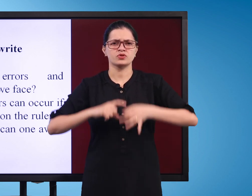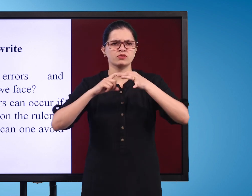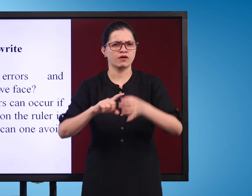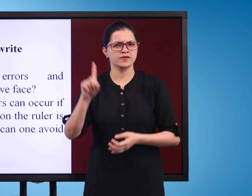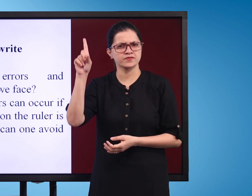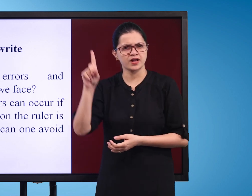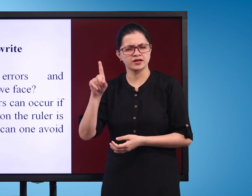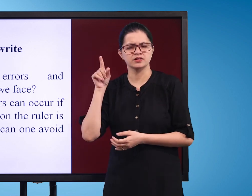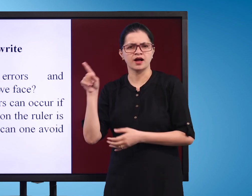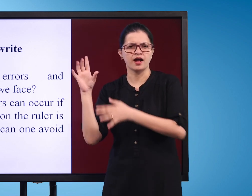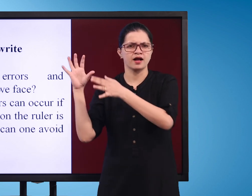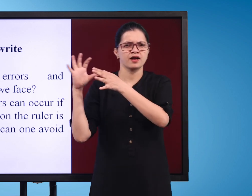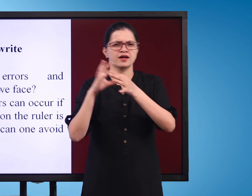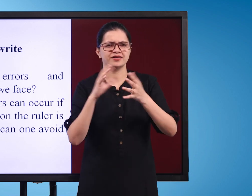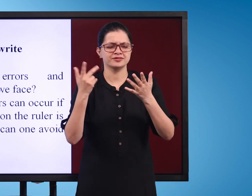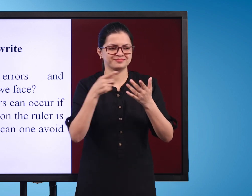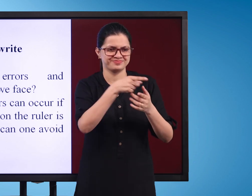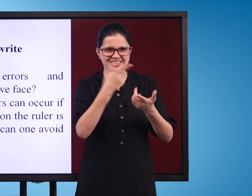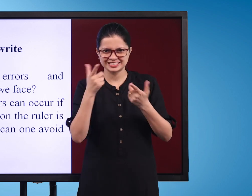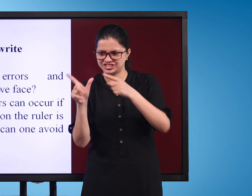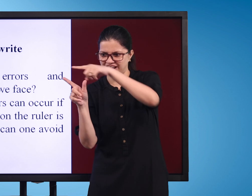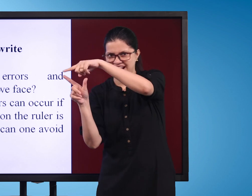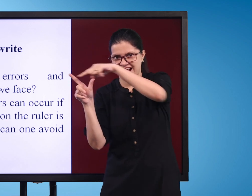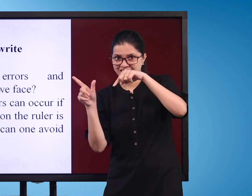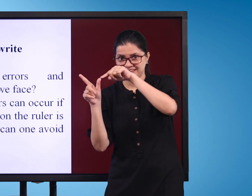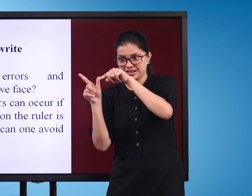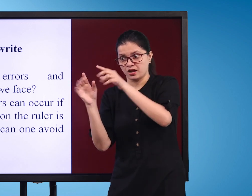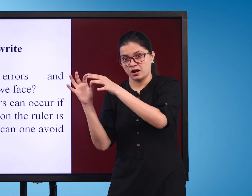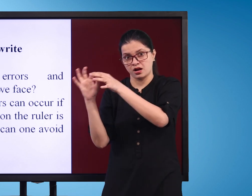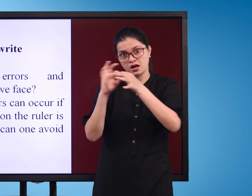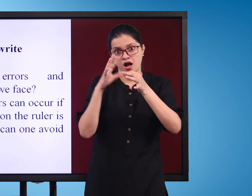One. What other errors and difficulties might we face?